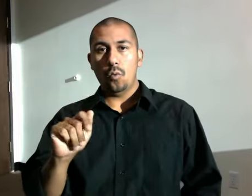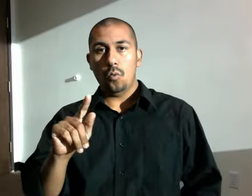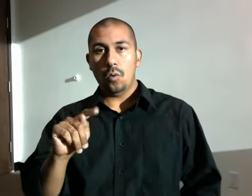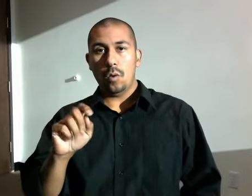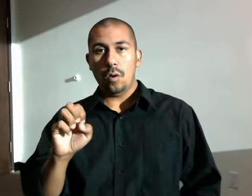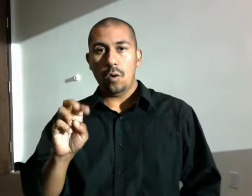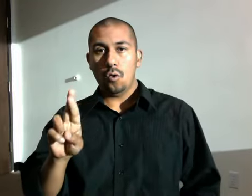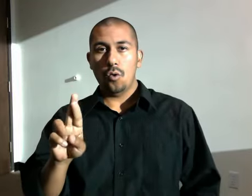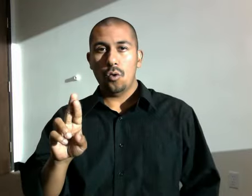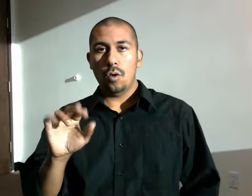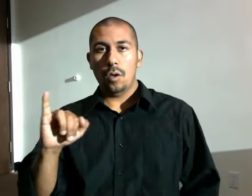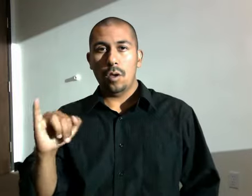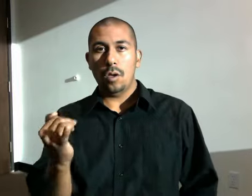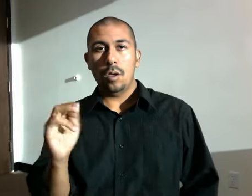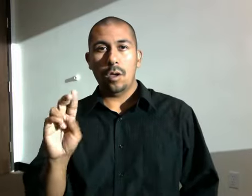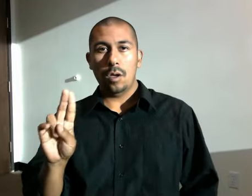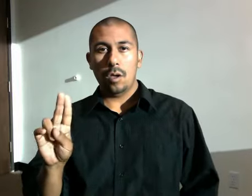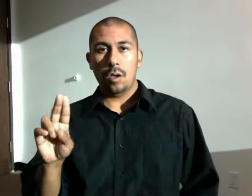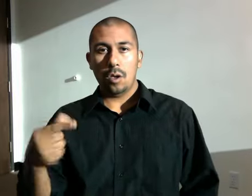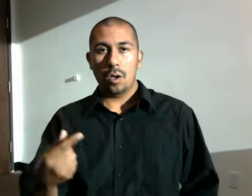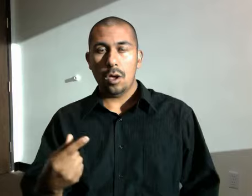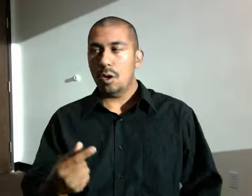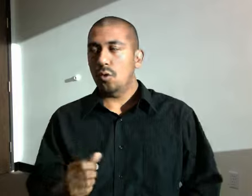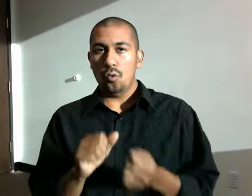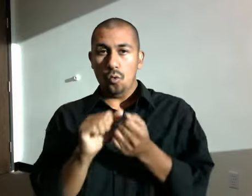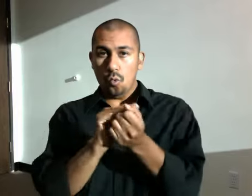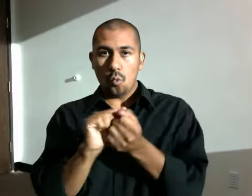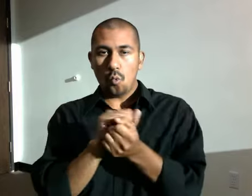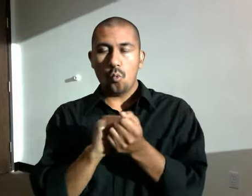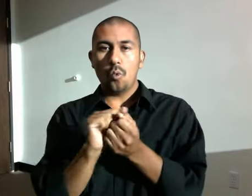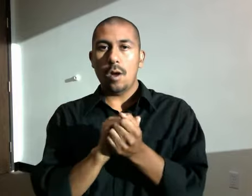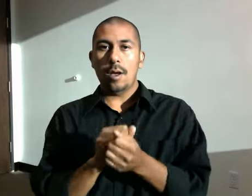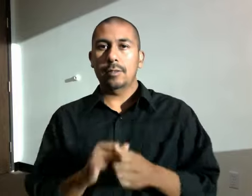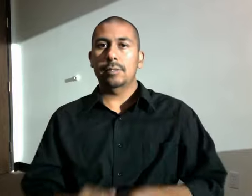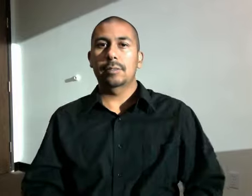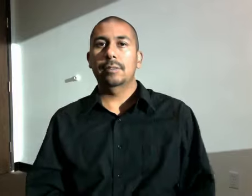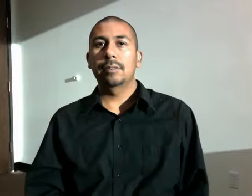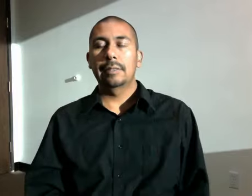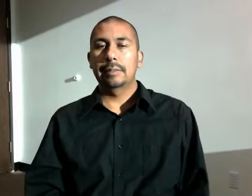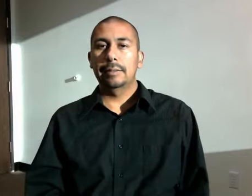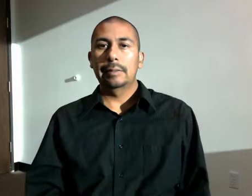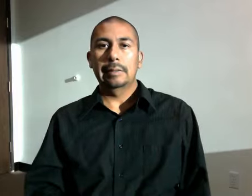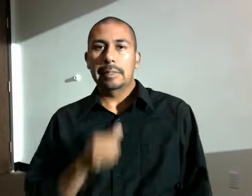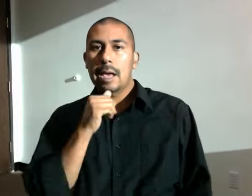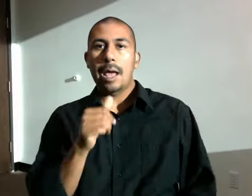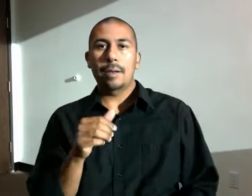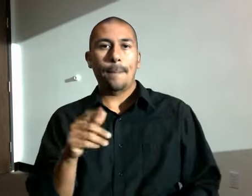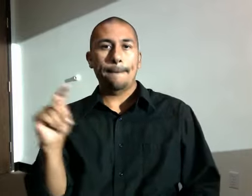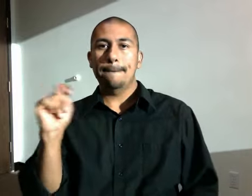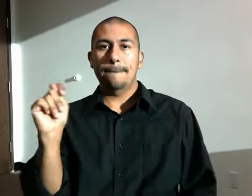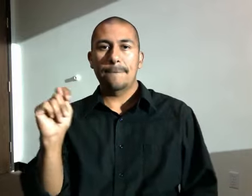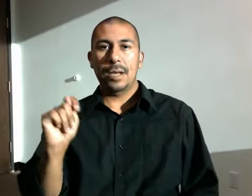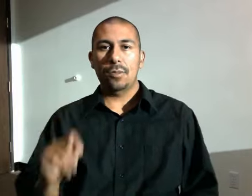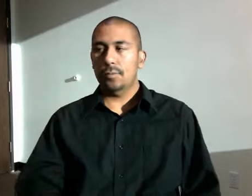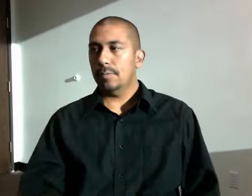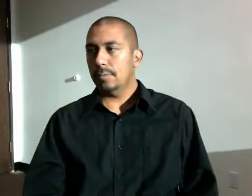Later on, when my grandparents died, I attended the auction where unfortunately everything was auctioned